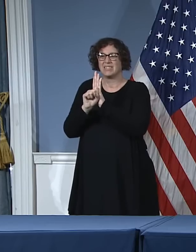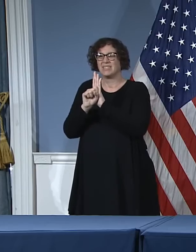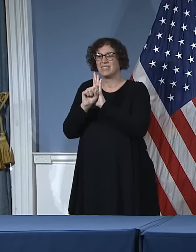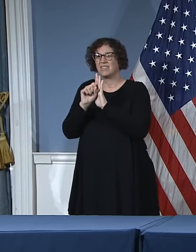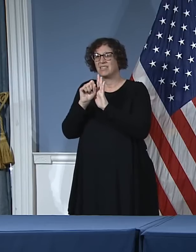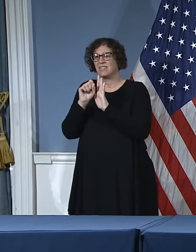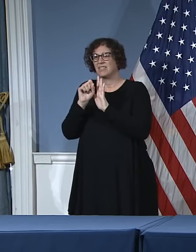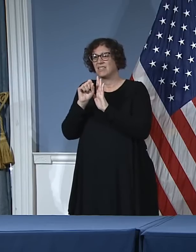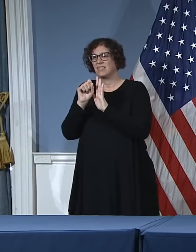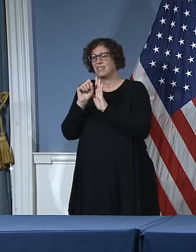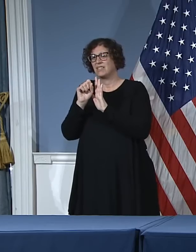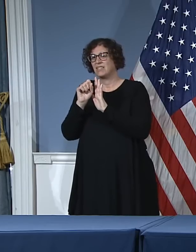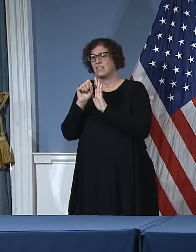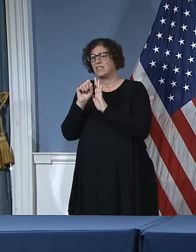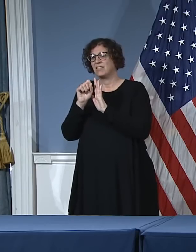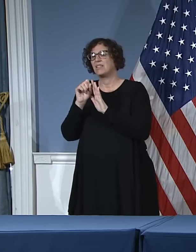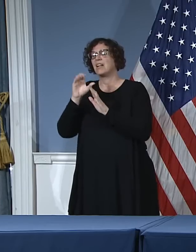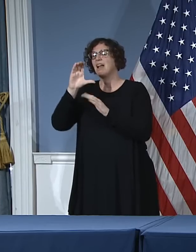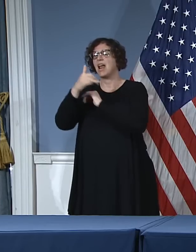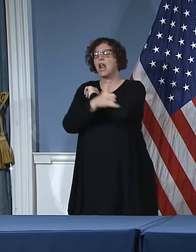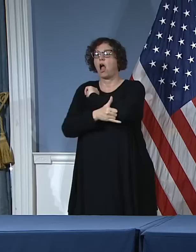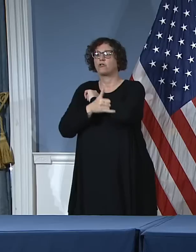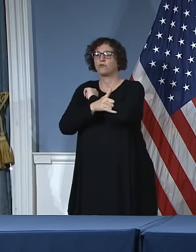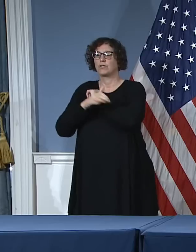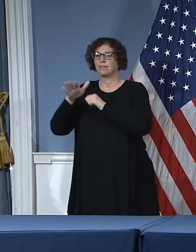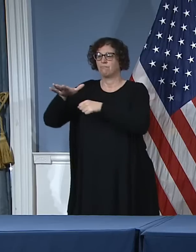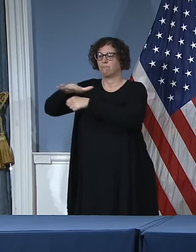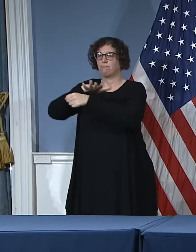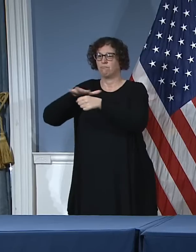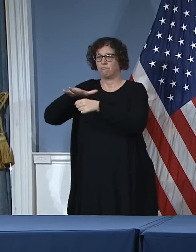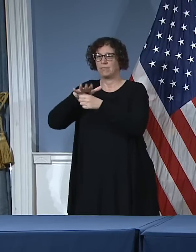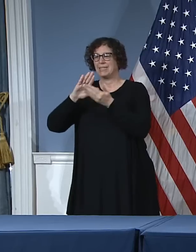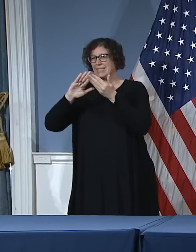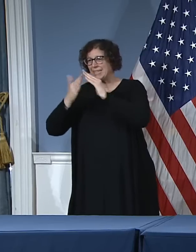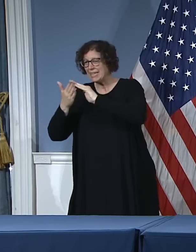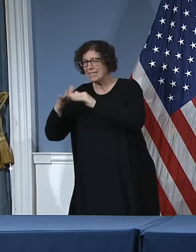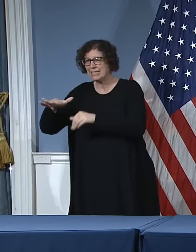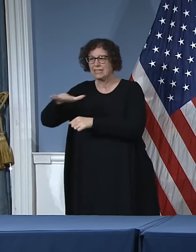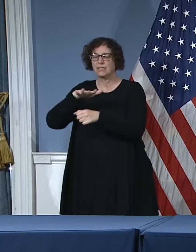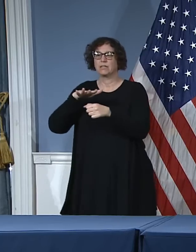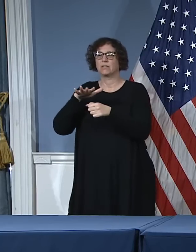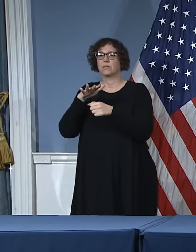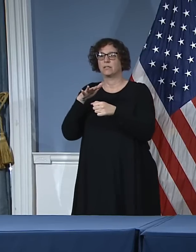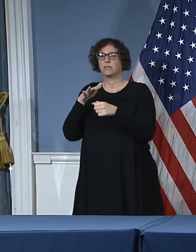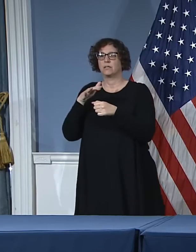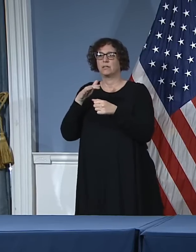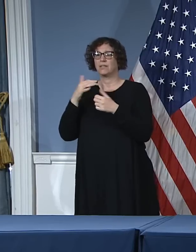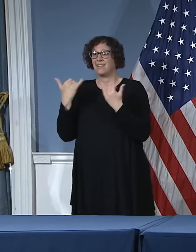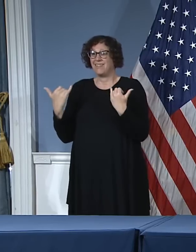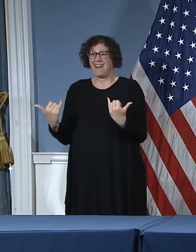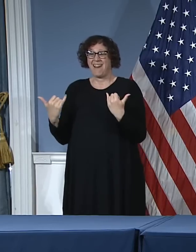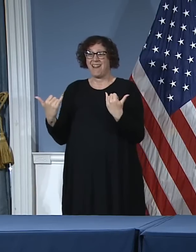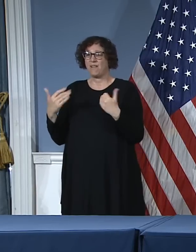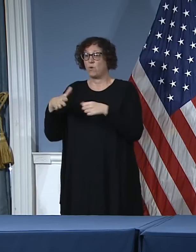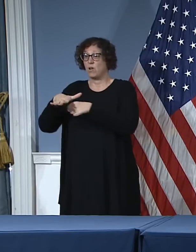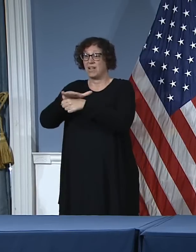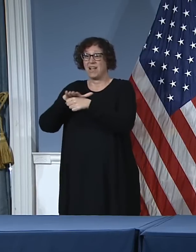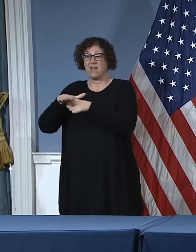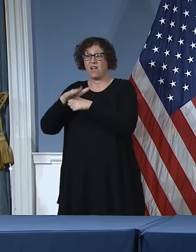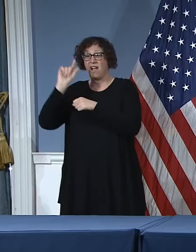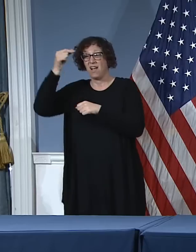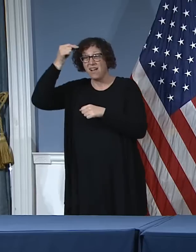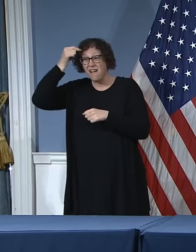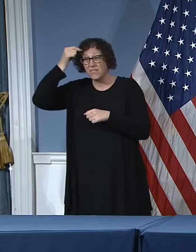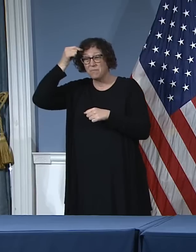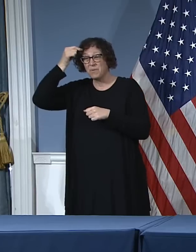dollars. Because right now, all local governments are just hemorrhaging money and dealing with massive new challenges and